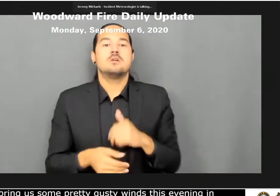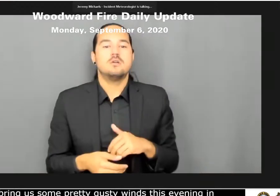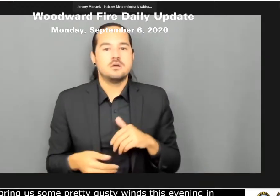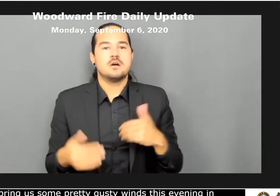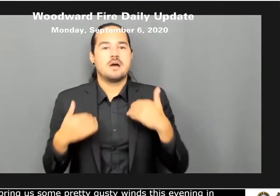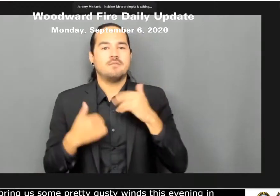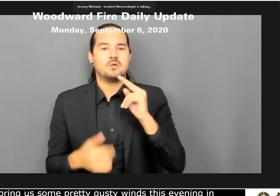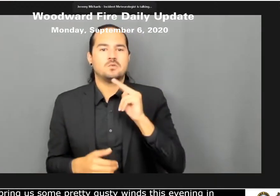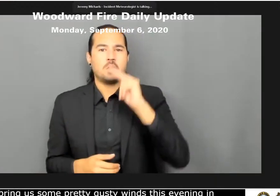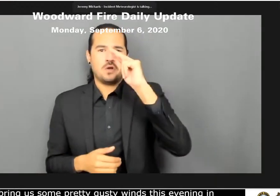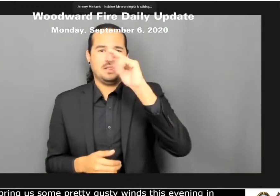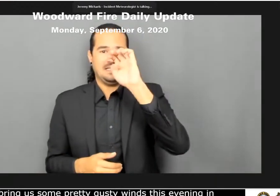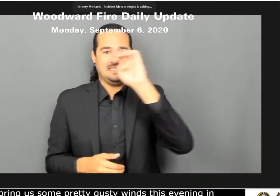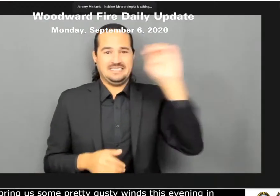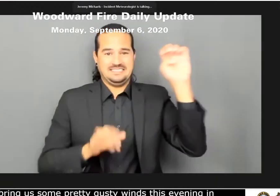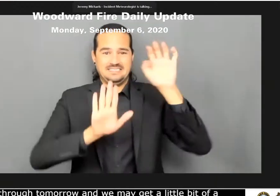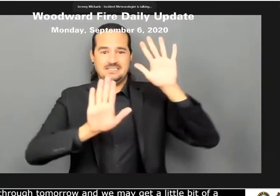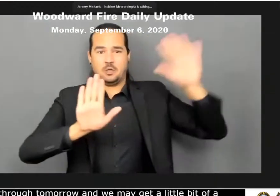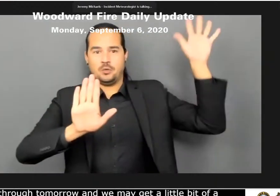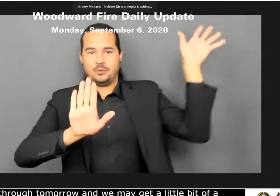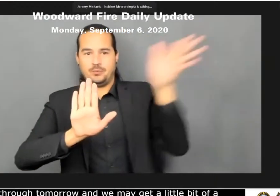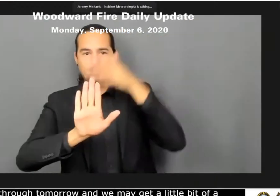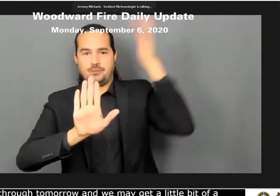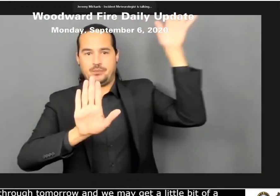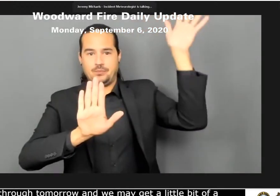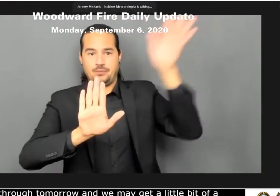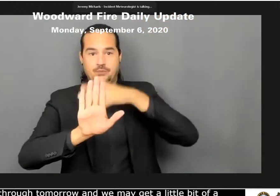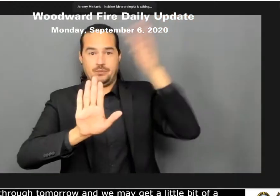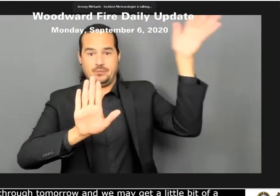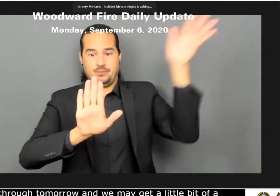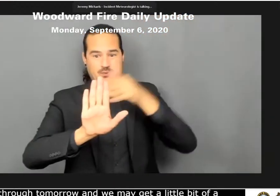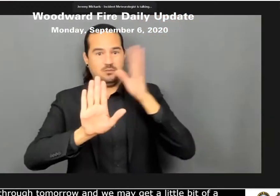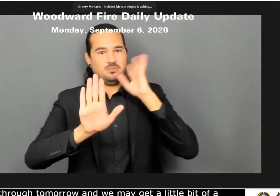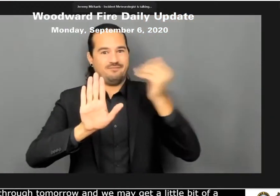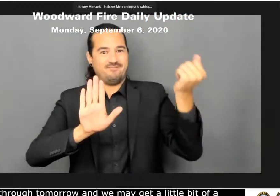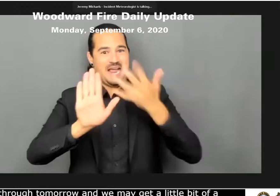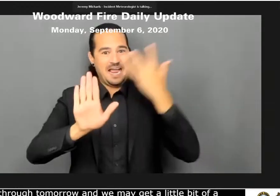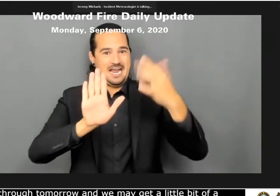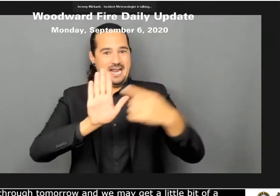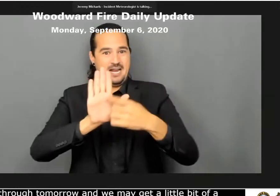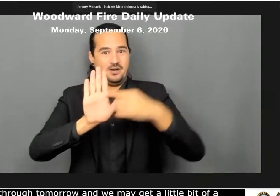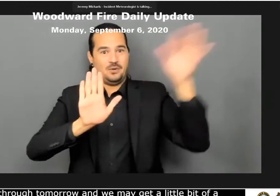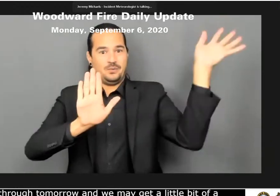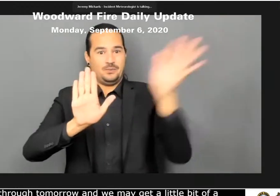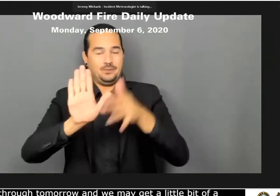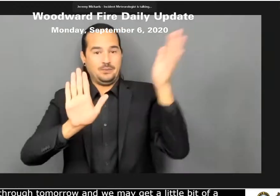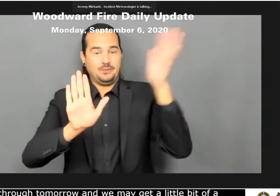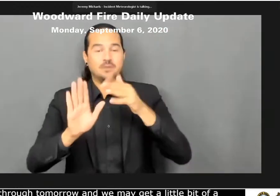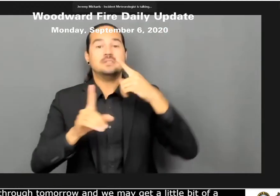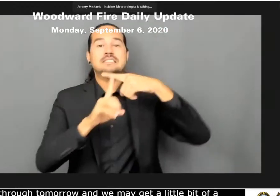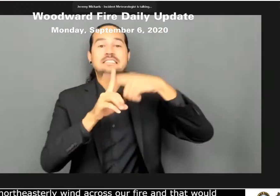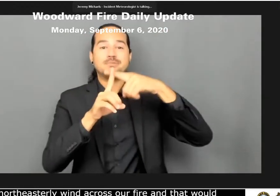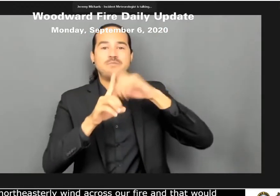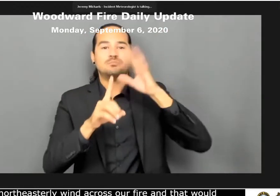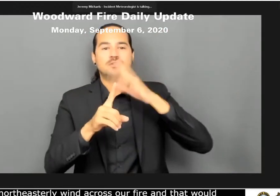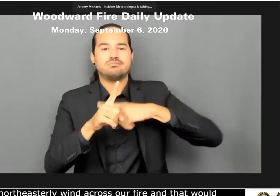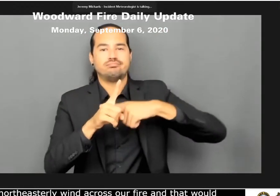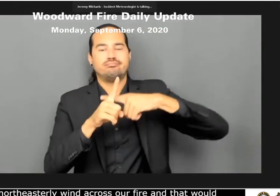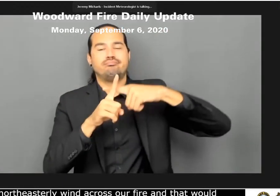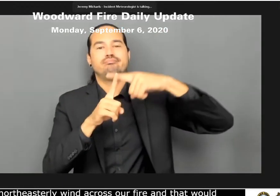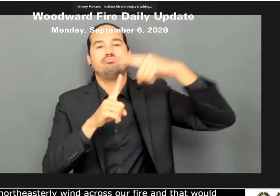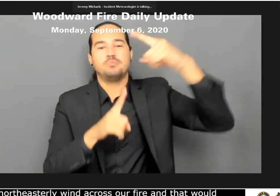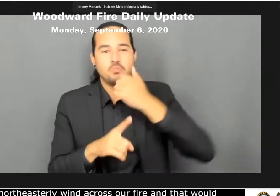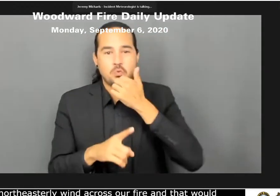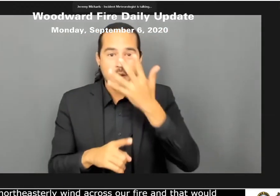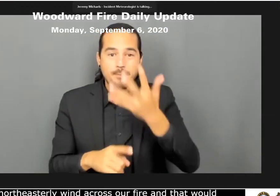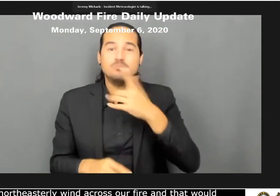that does, that will bring some very warm and dry conditions to our ridges. And then we will start to transition back the rest